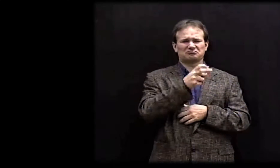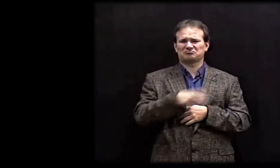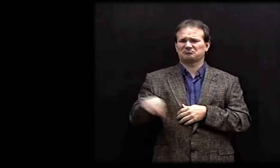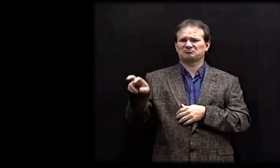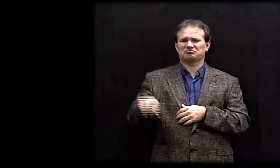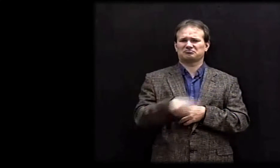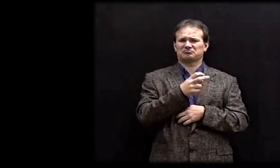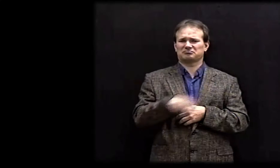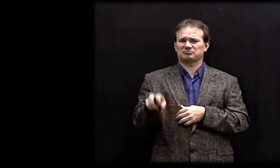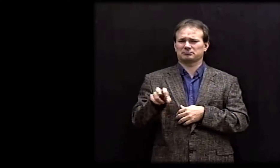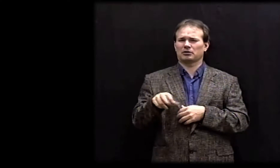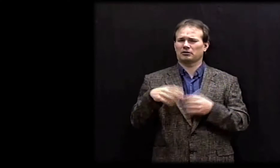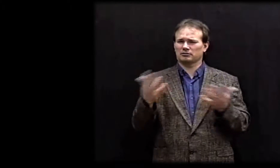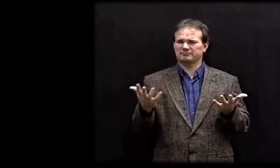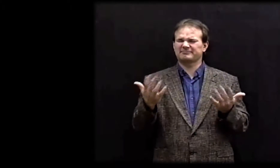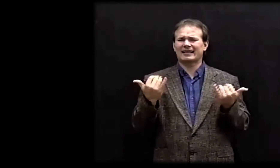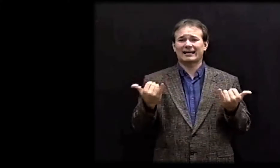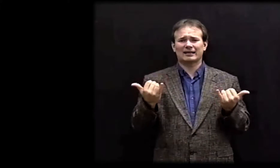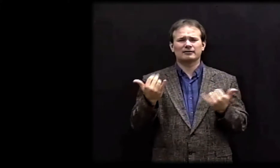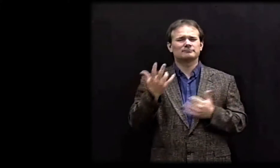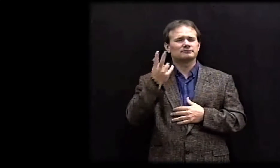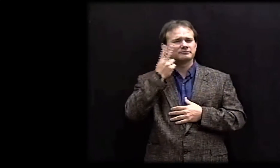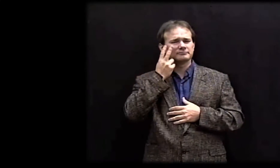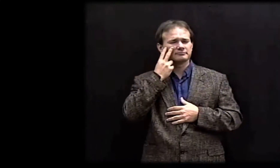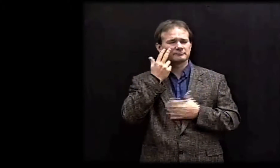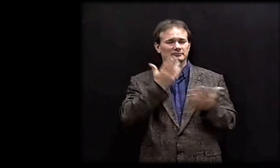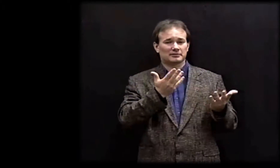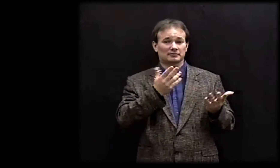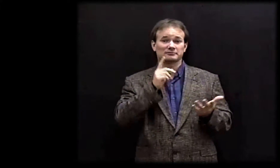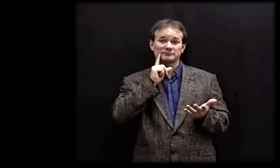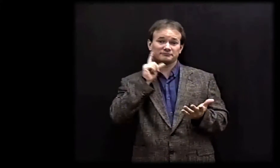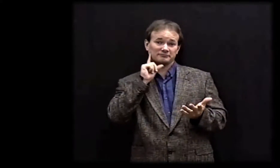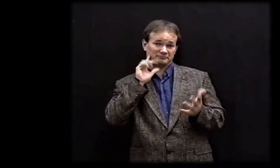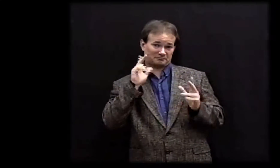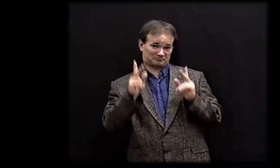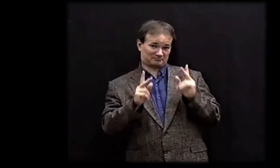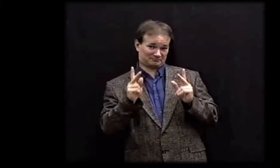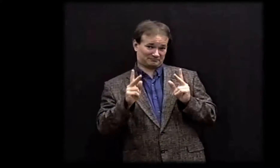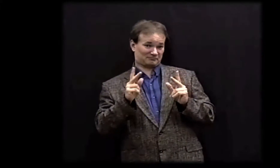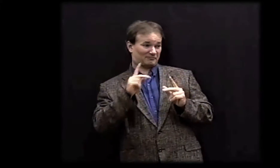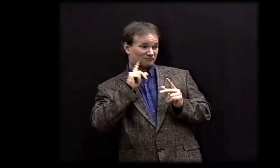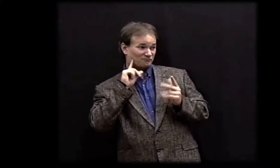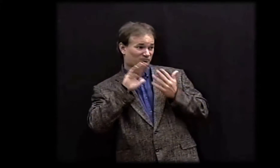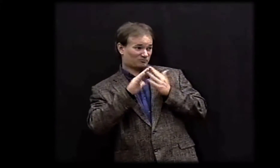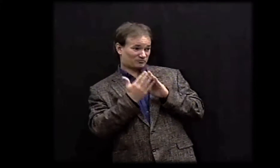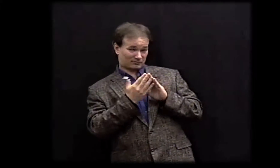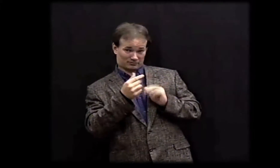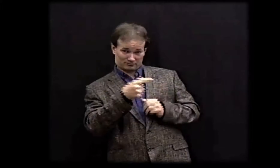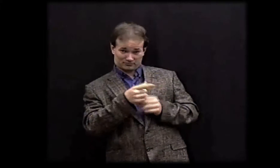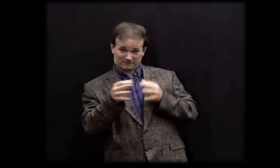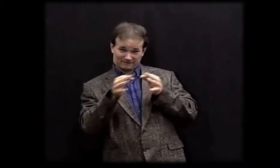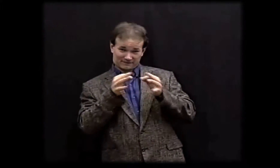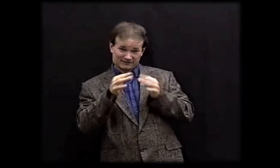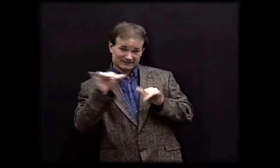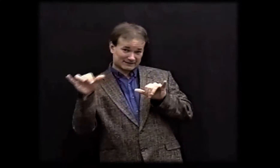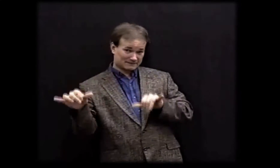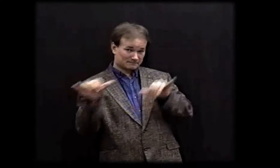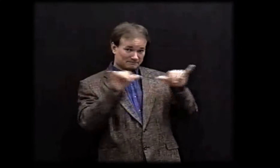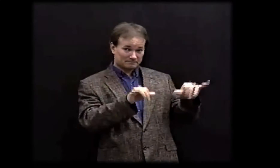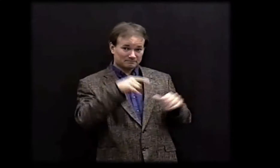between two languages. Now, let's see how that compares to the people of the deaf community's definition of bilingualism.